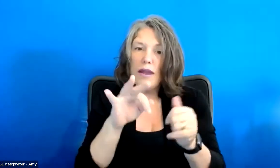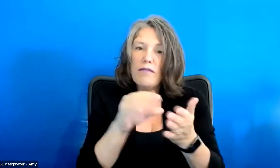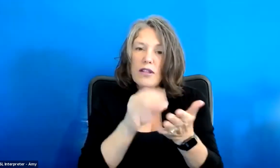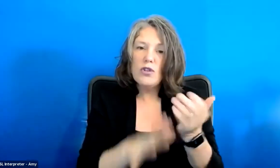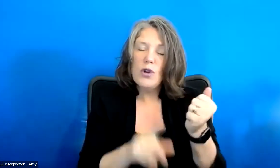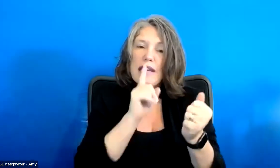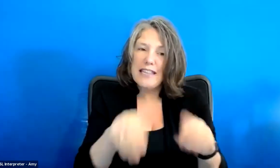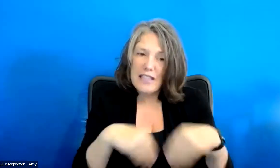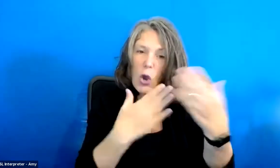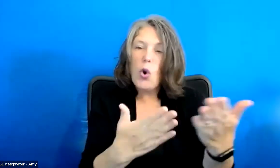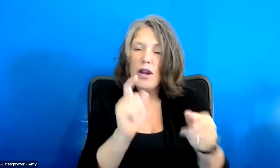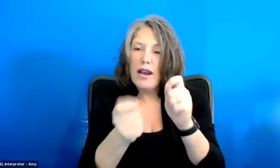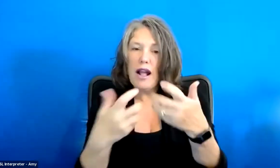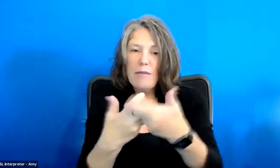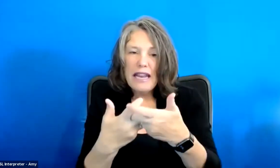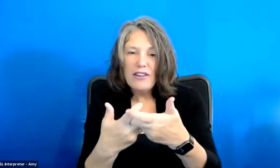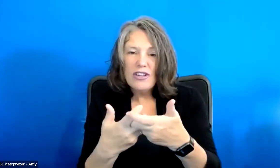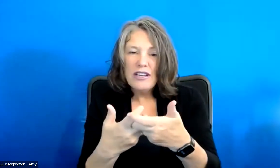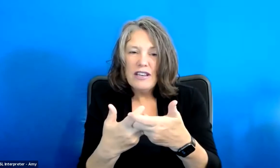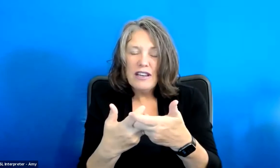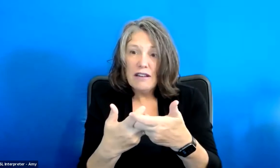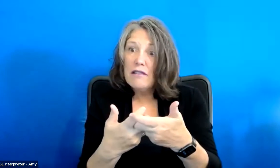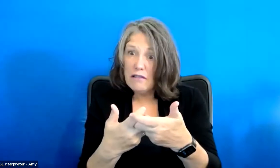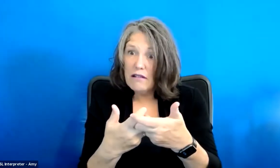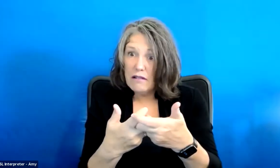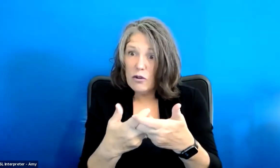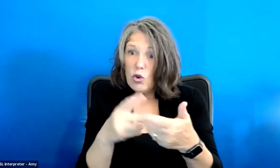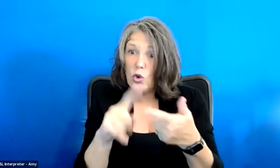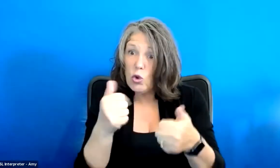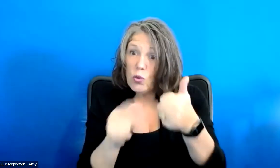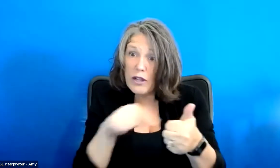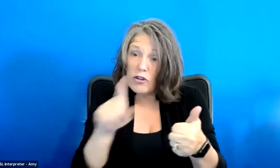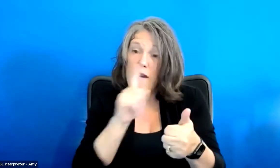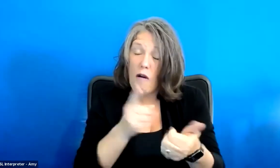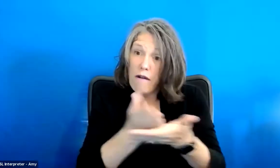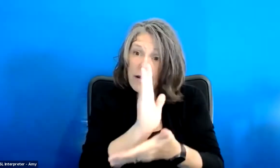an accommodation in which they are entitled.